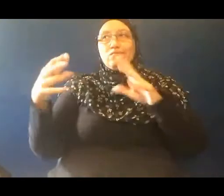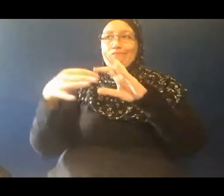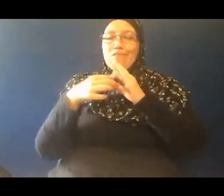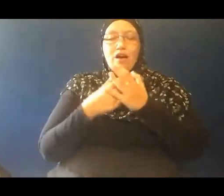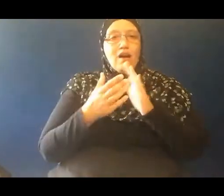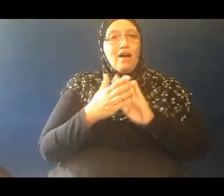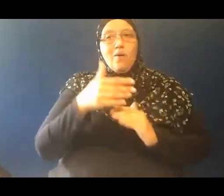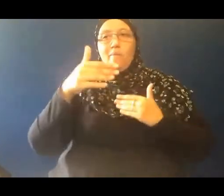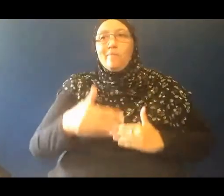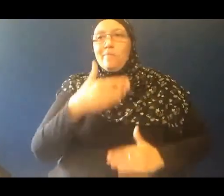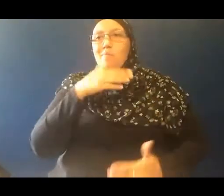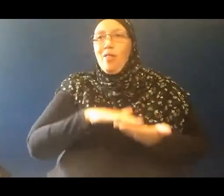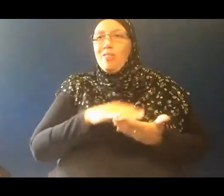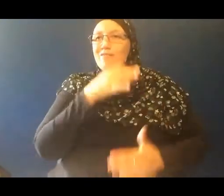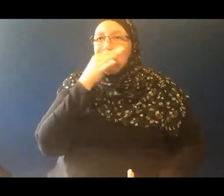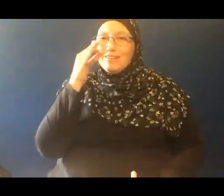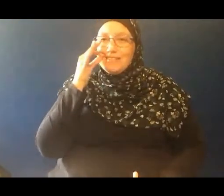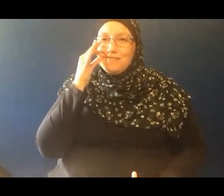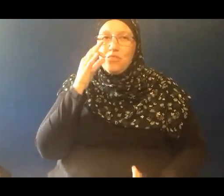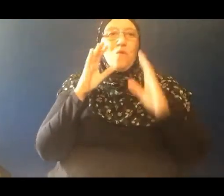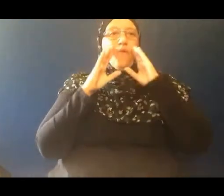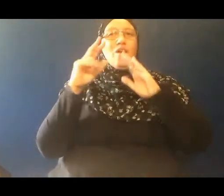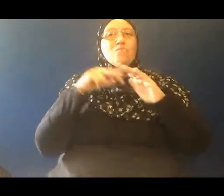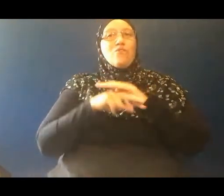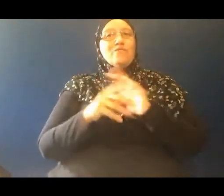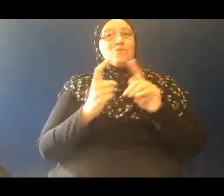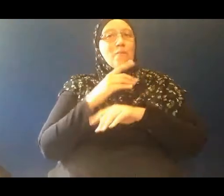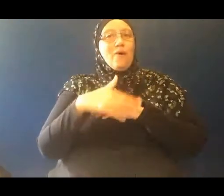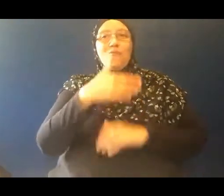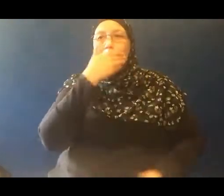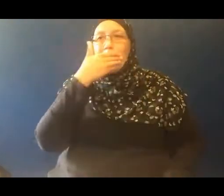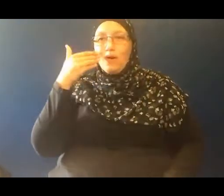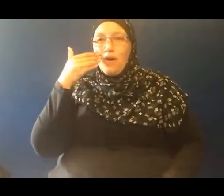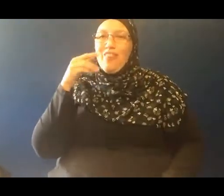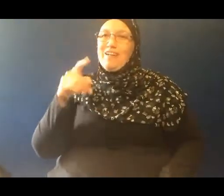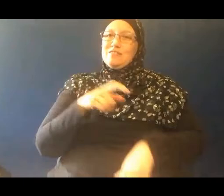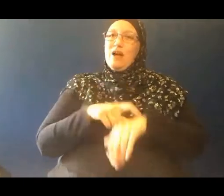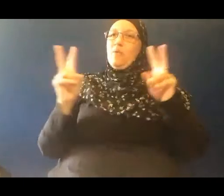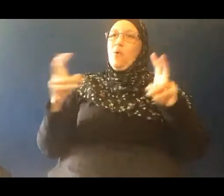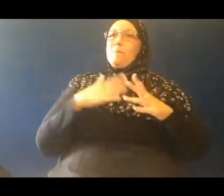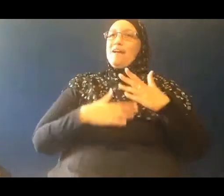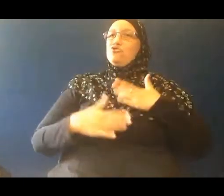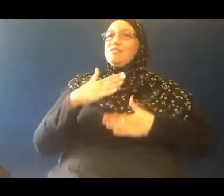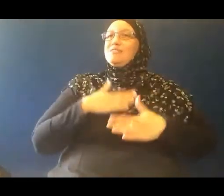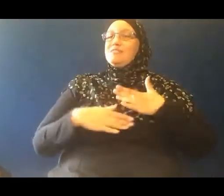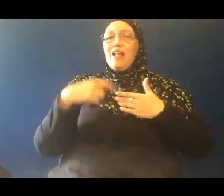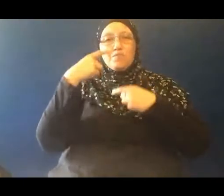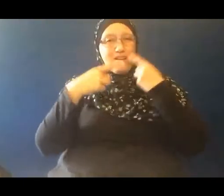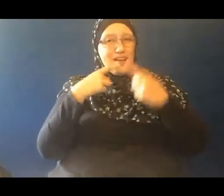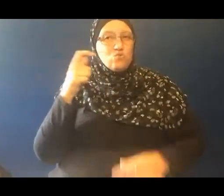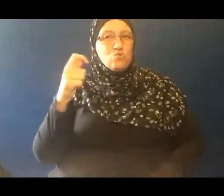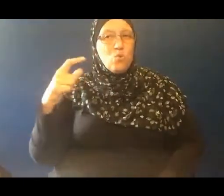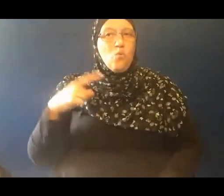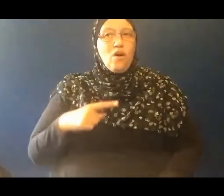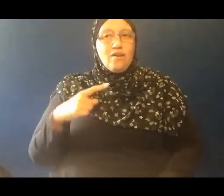Ramadan. The Holy Prophet referred to the month of Ramadan as the month of patience, and I'll tell you why.